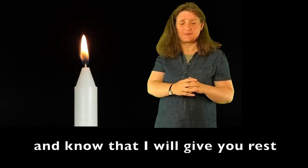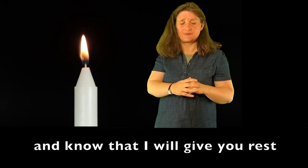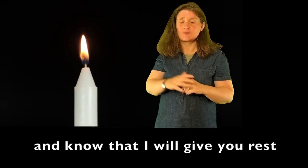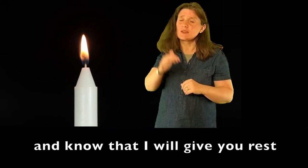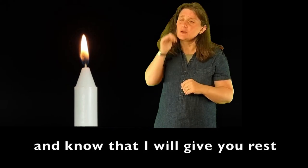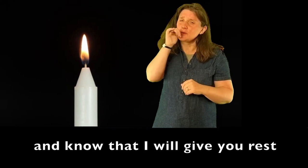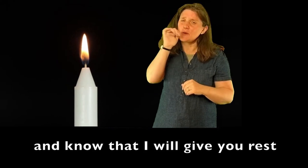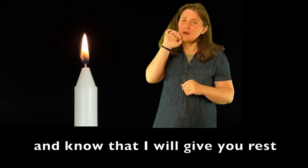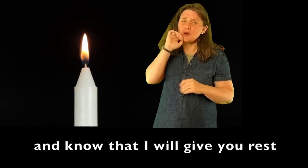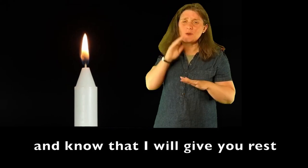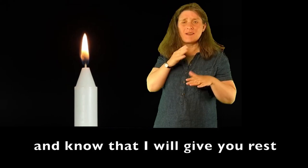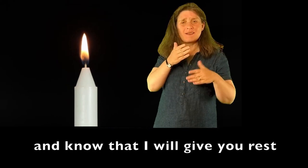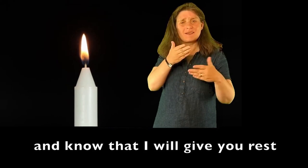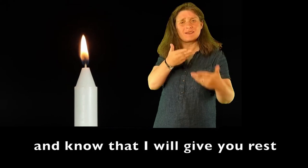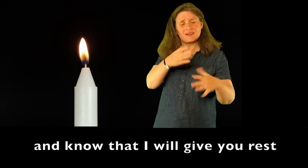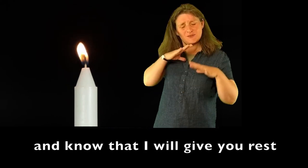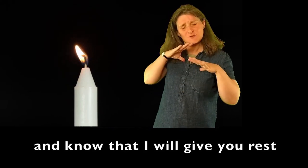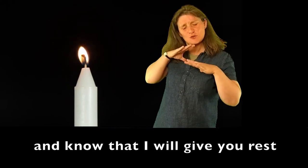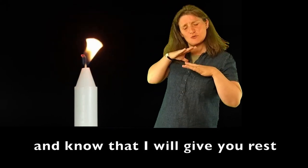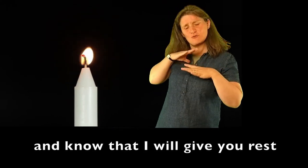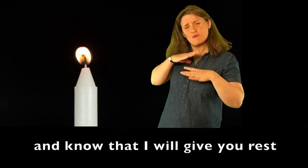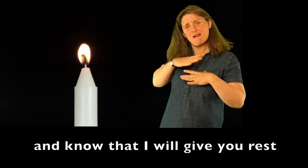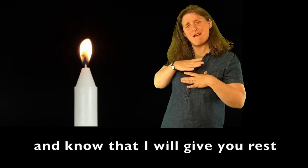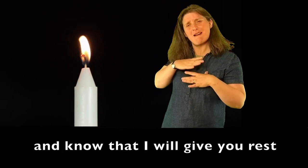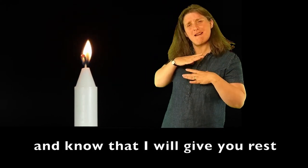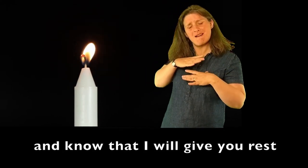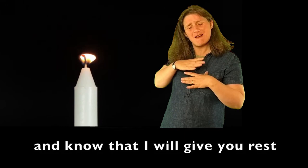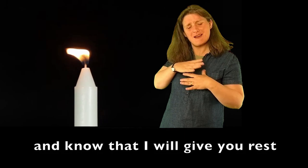know that I will give.